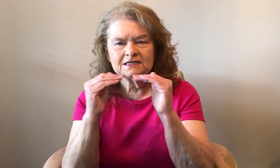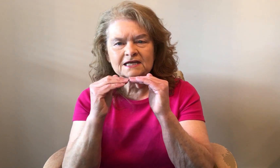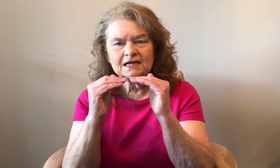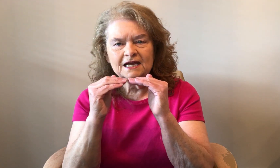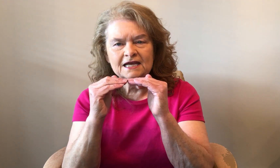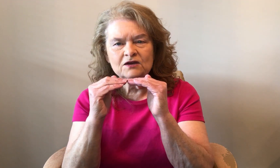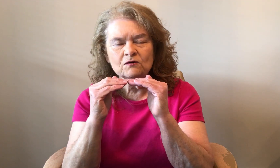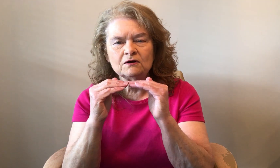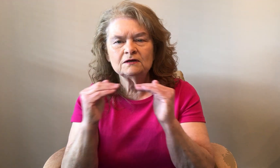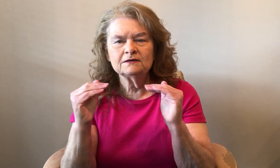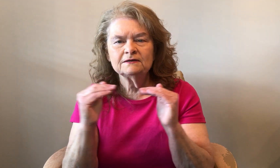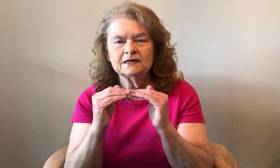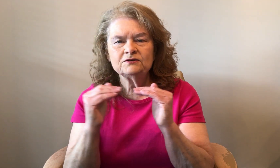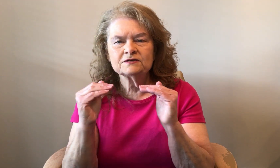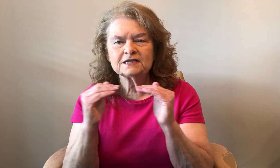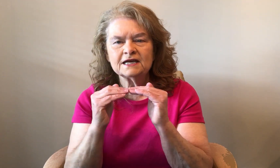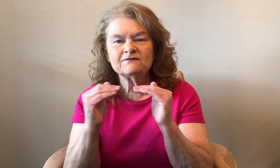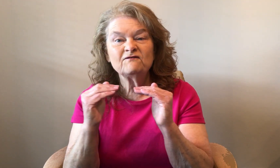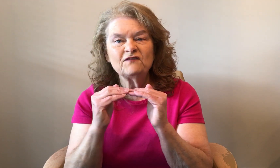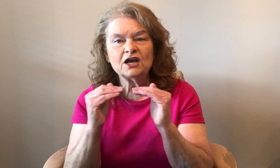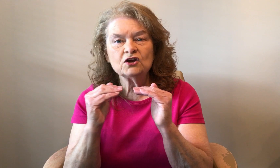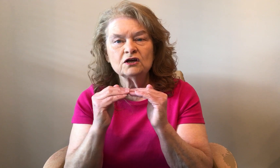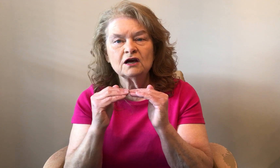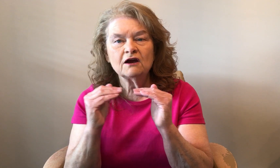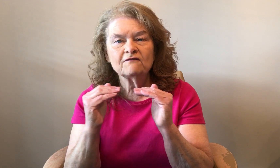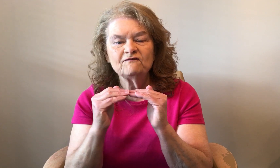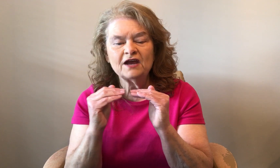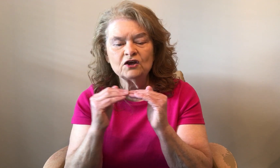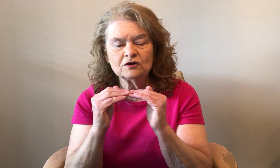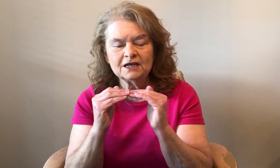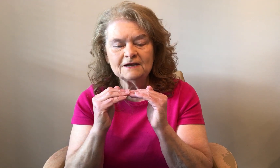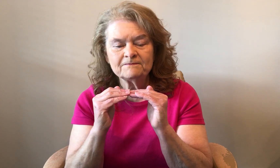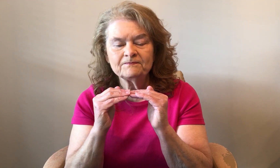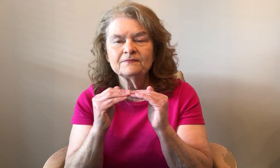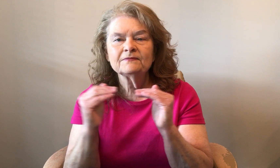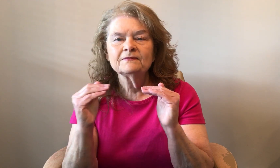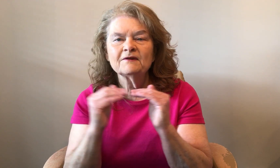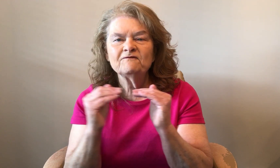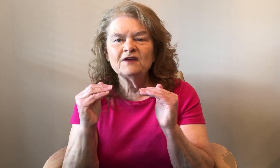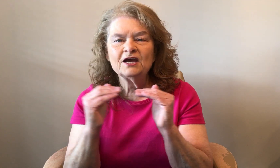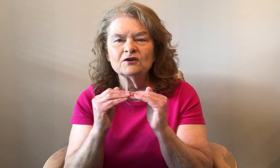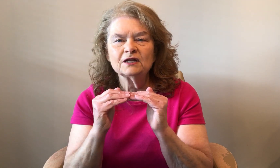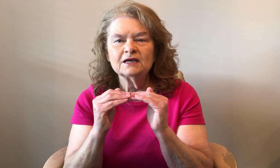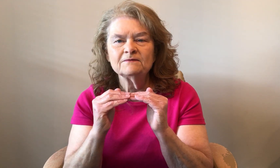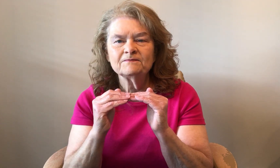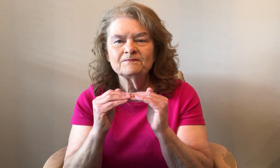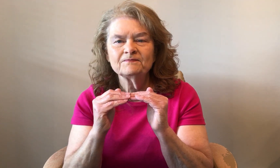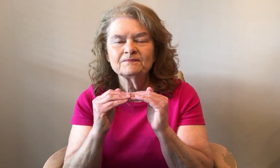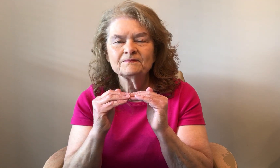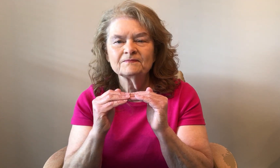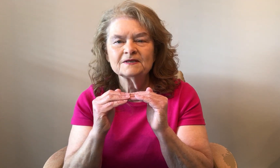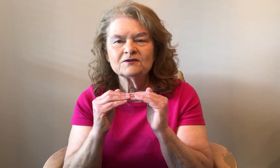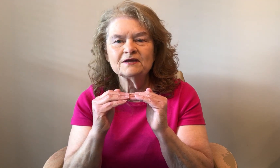kind of like equal, and you're saying fair or fairly, fairly. So